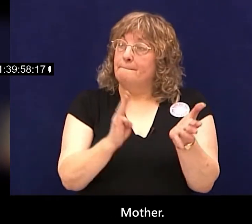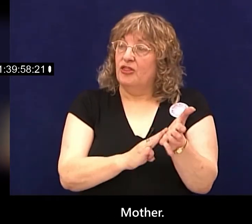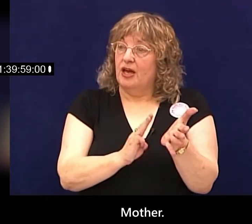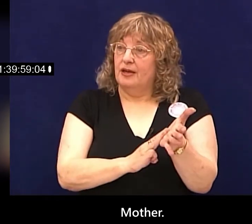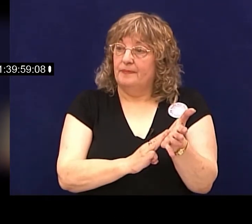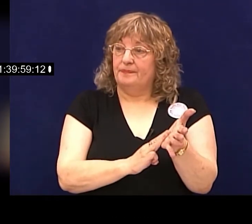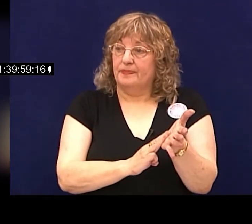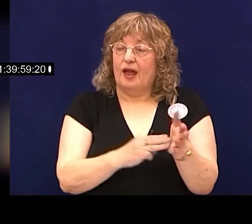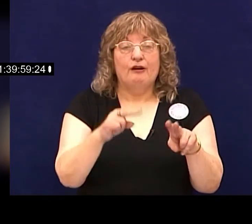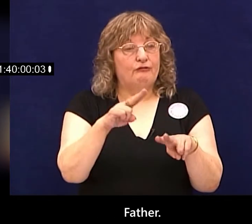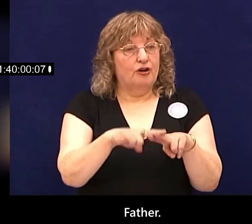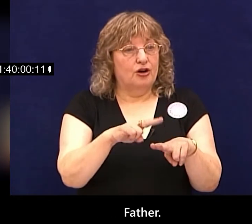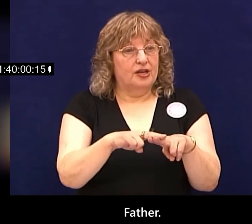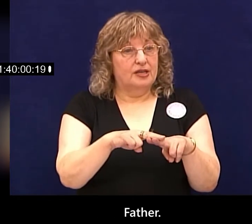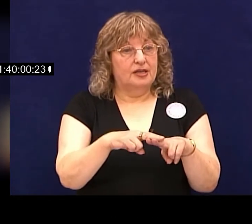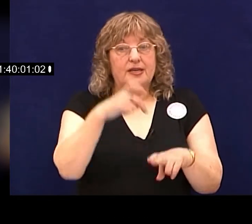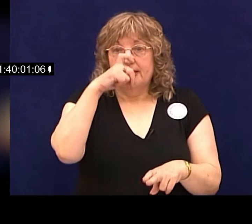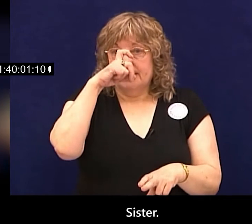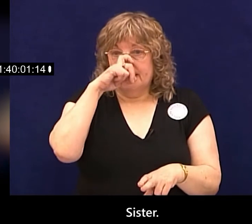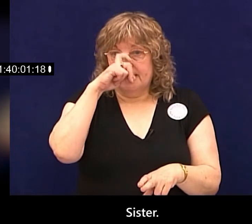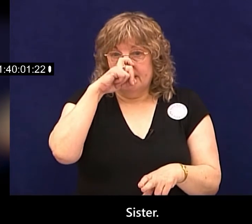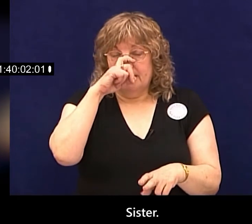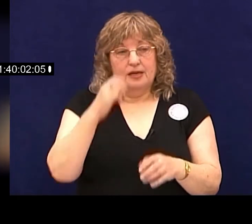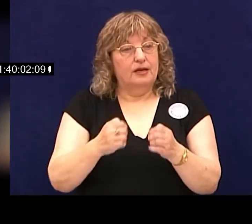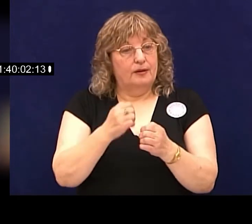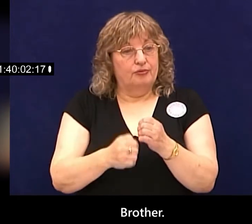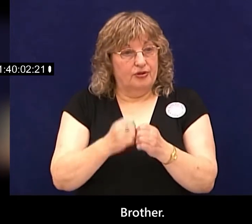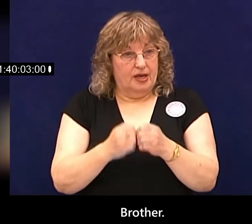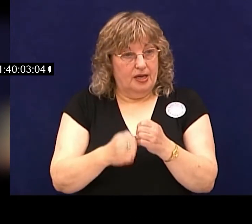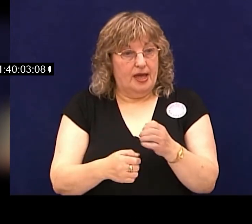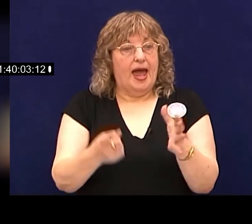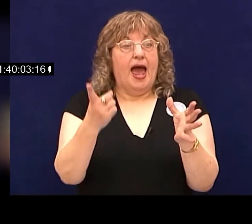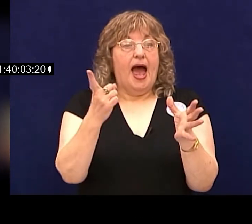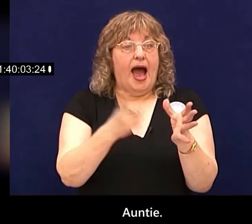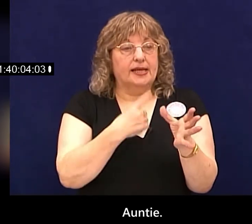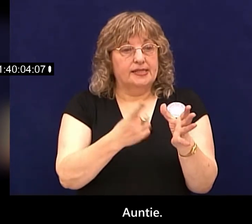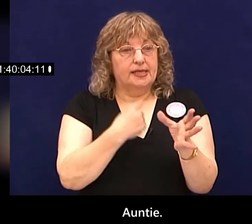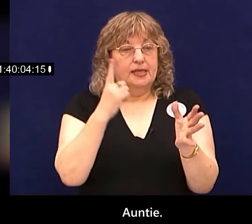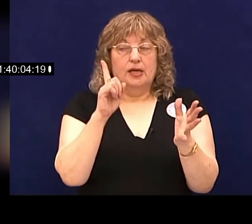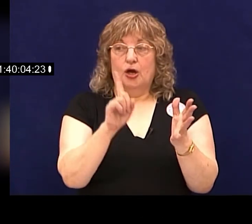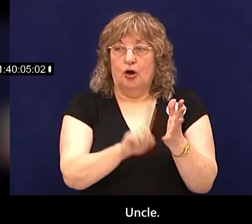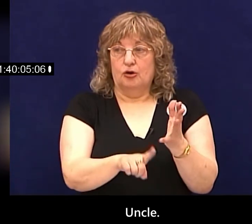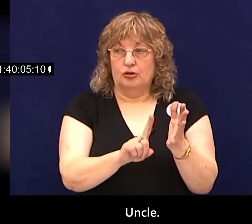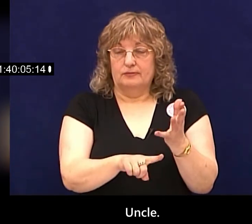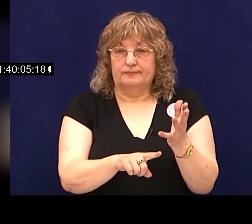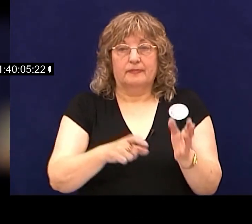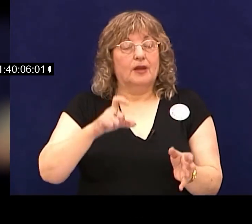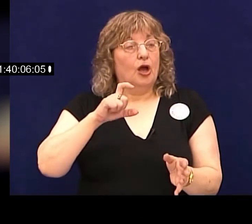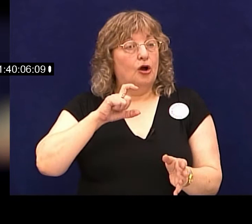Mother, father, sister, brother, auntie, uncle,